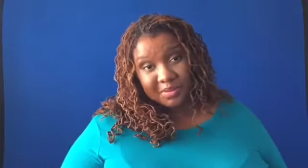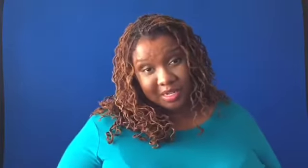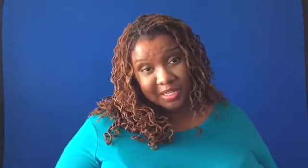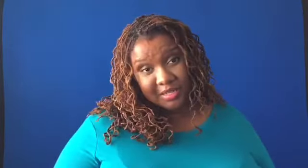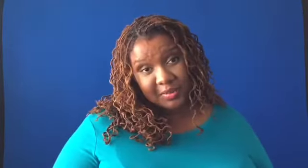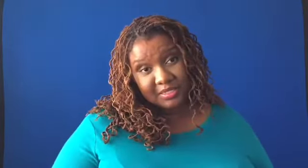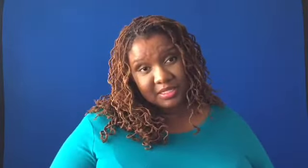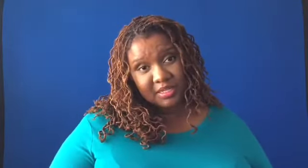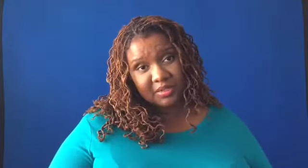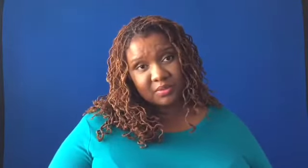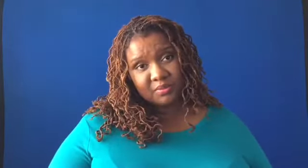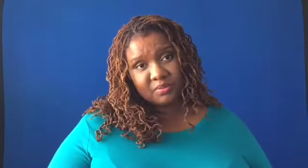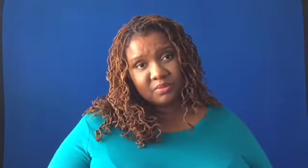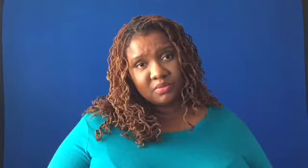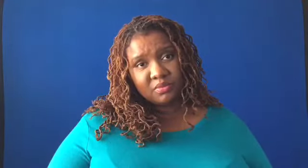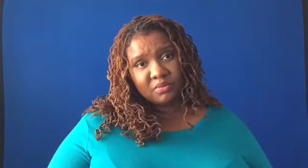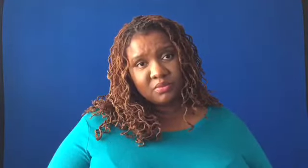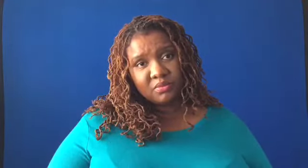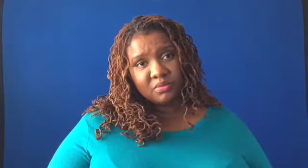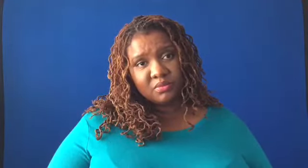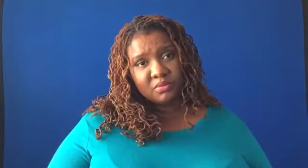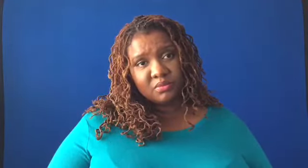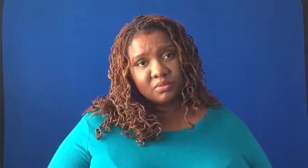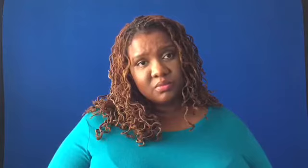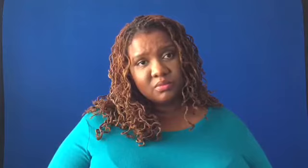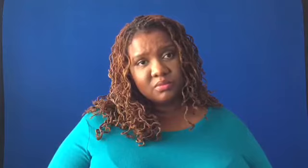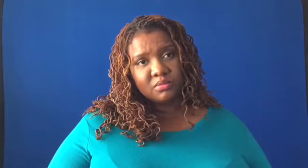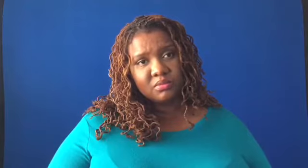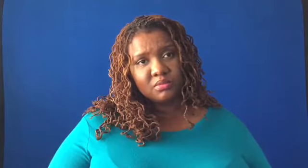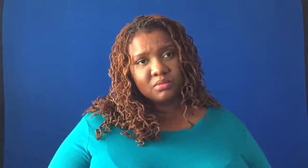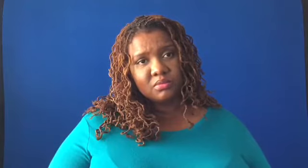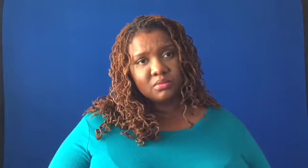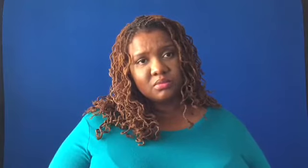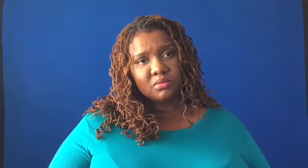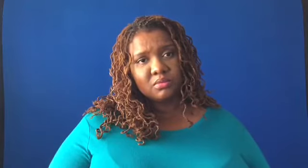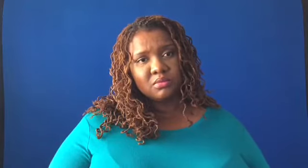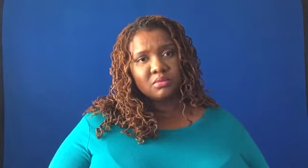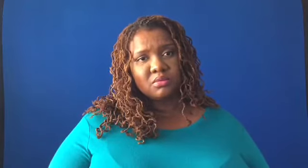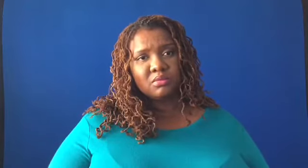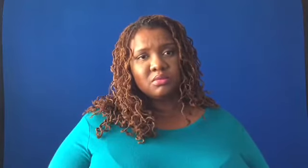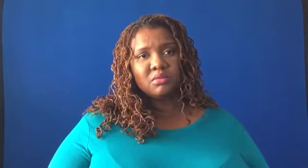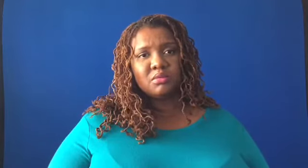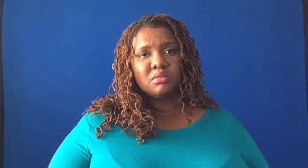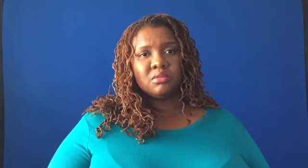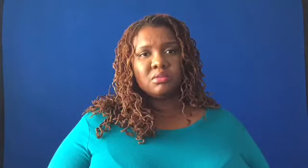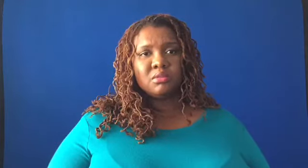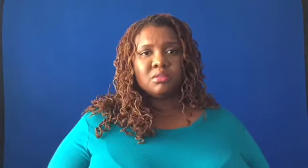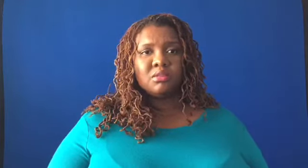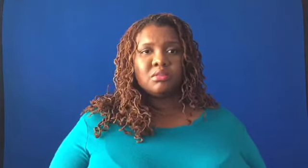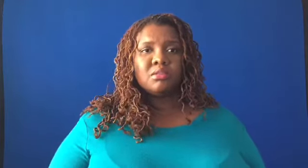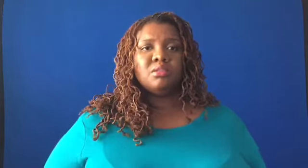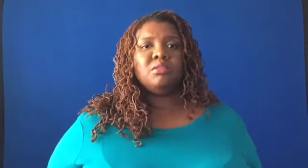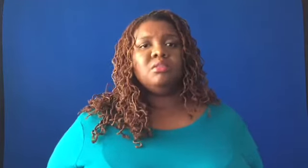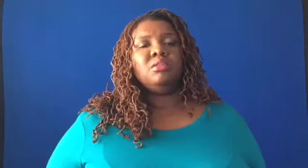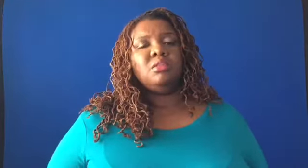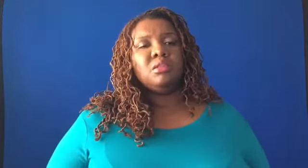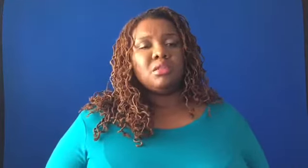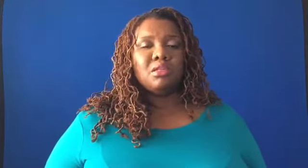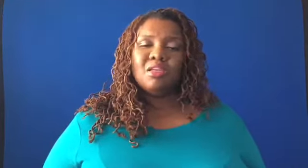I'm sorry to hear about Zaheer. What do you want, Leah? Money? A role in the family business? None of those things are happening, so you can go back to whatever rat hole you